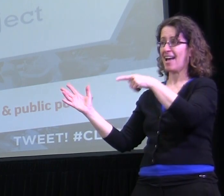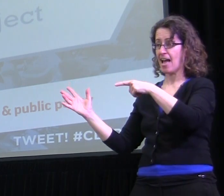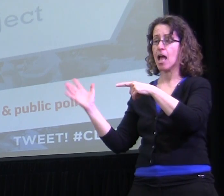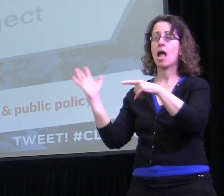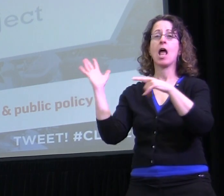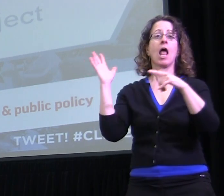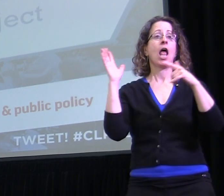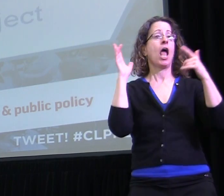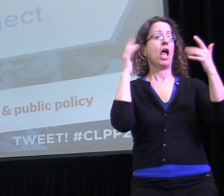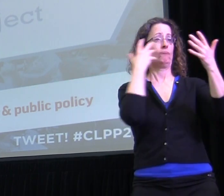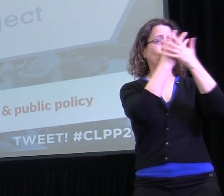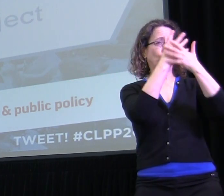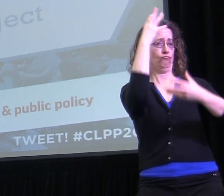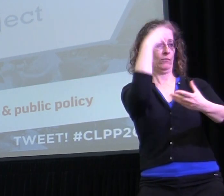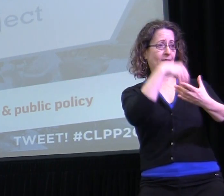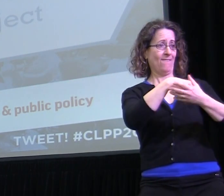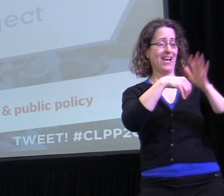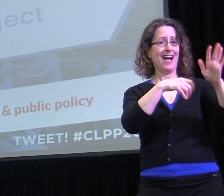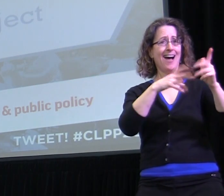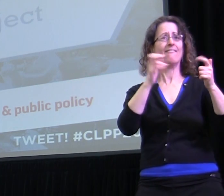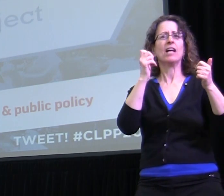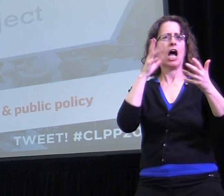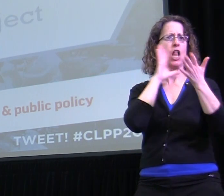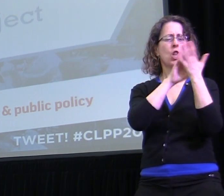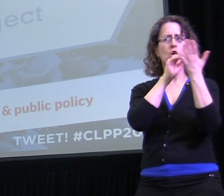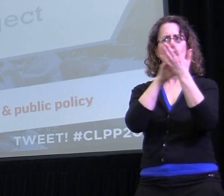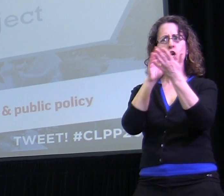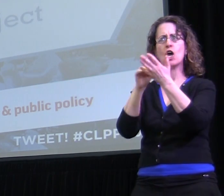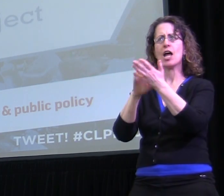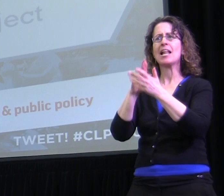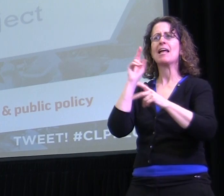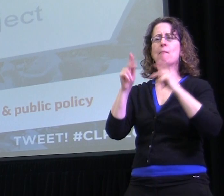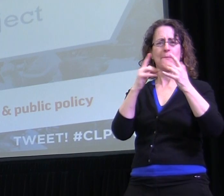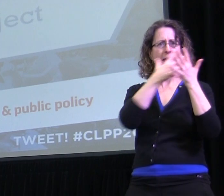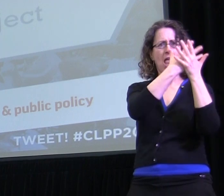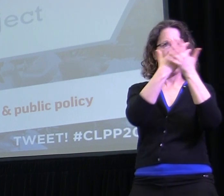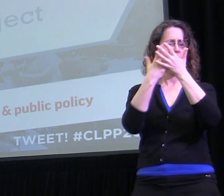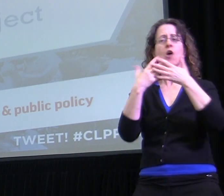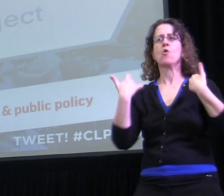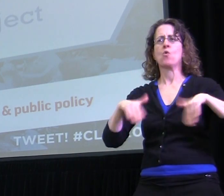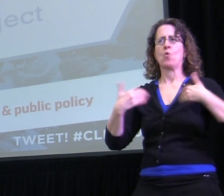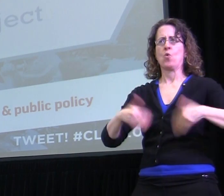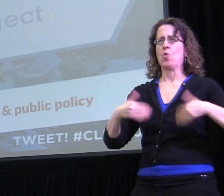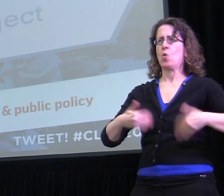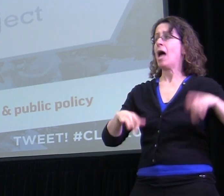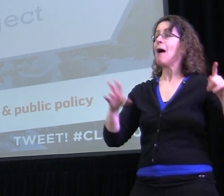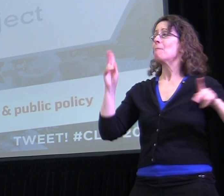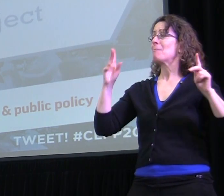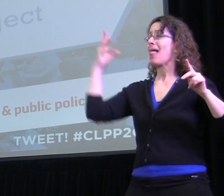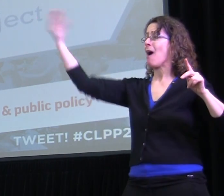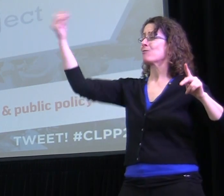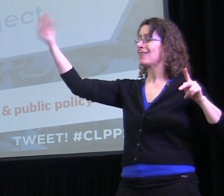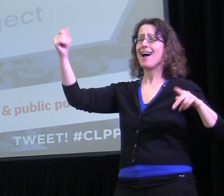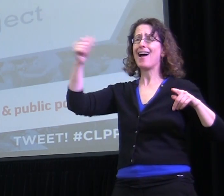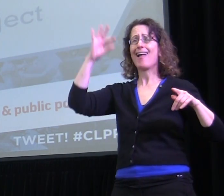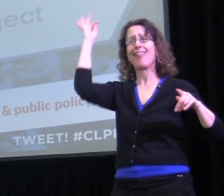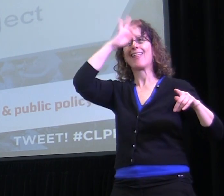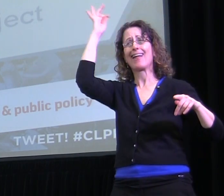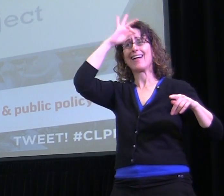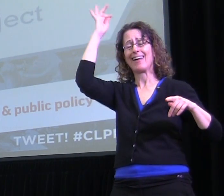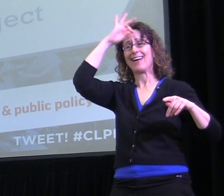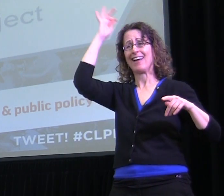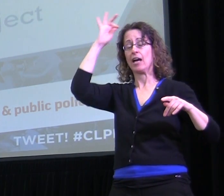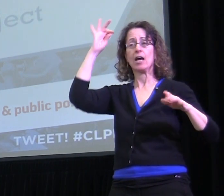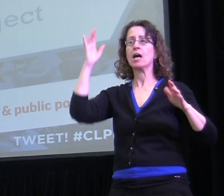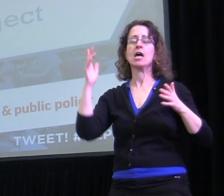affecting incarcerated people in our community. They were largely unknown outside of the jail walls. The number one thing that our members told